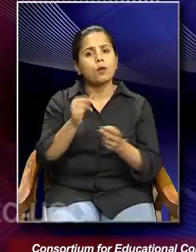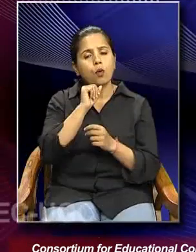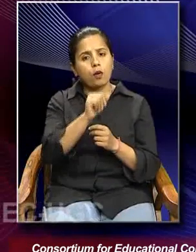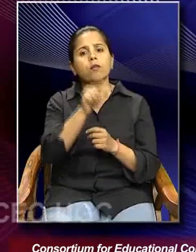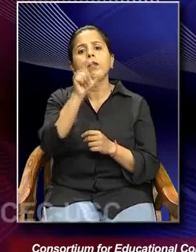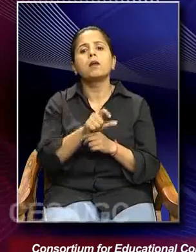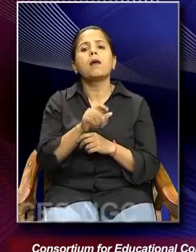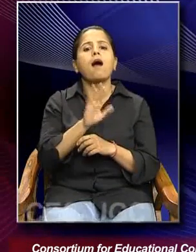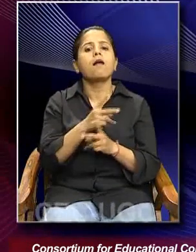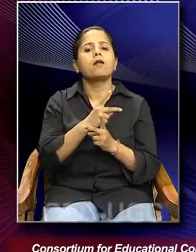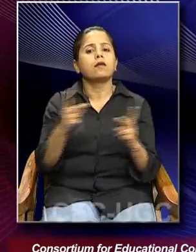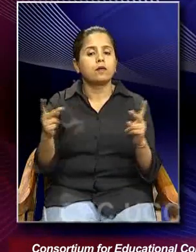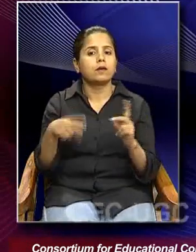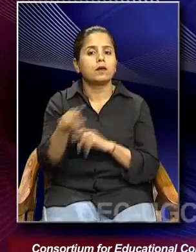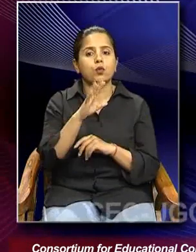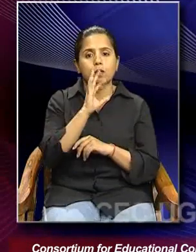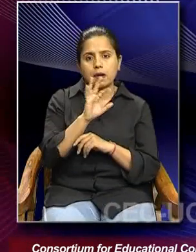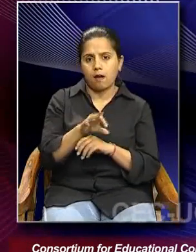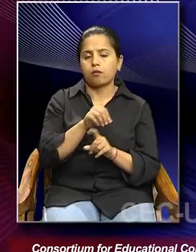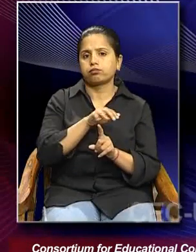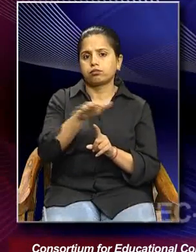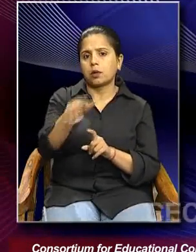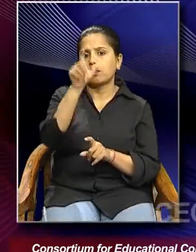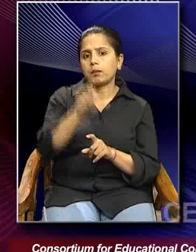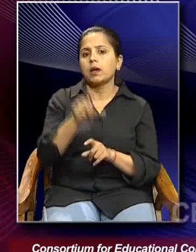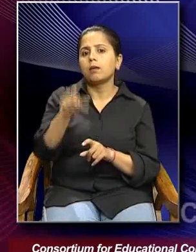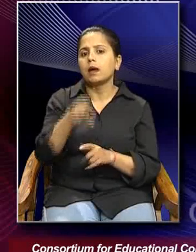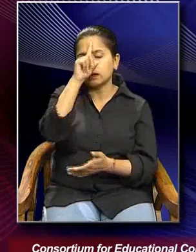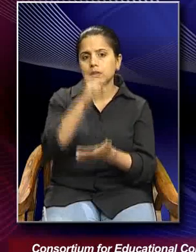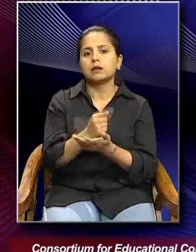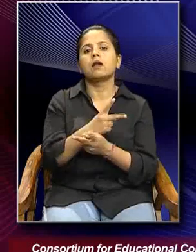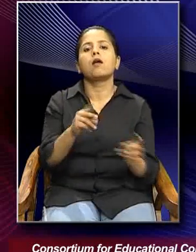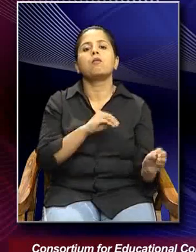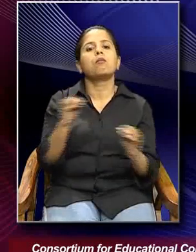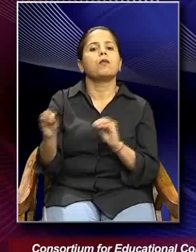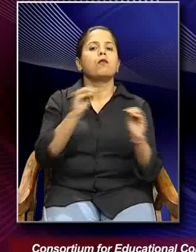factors, actually influences people's decision of migration.